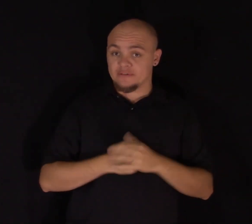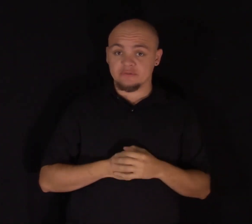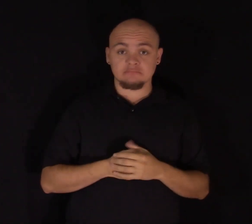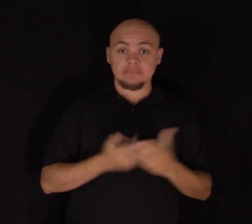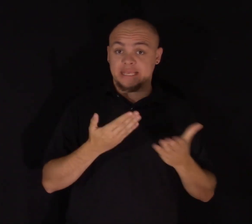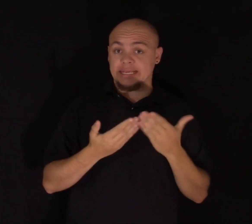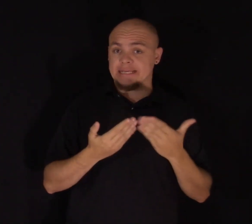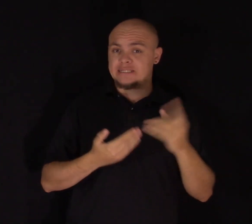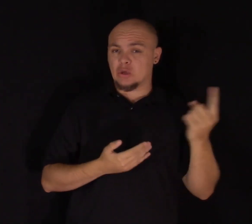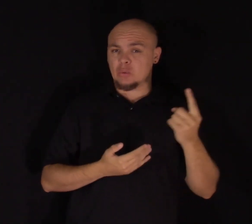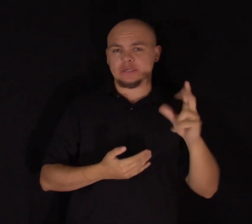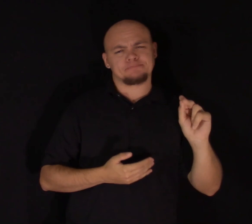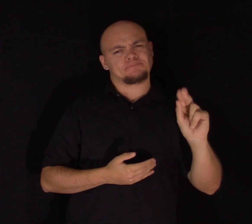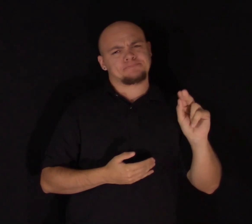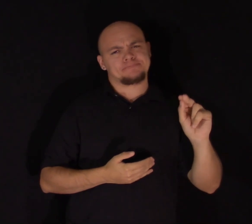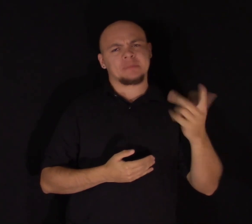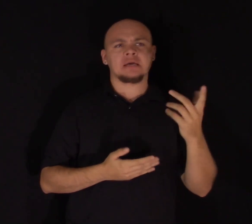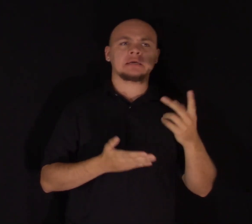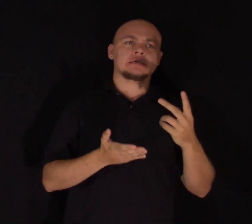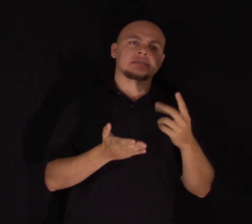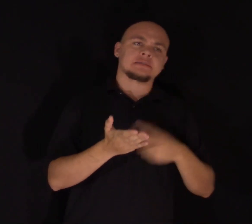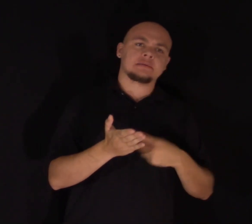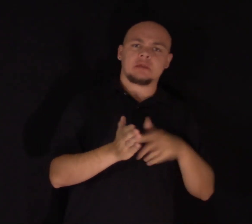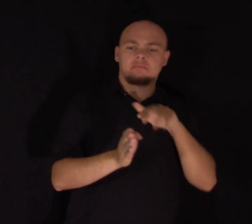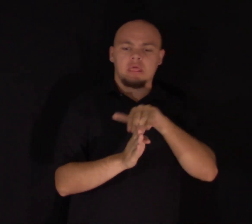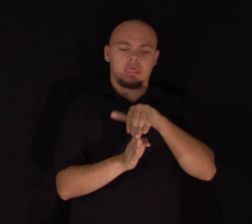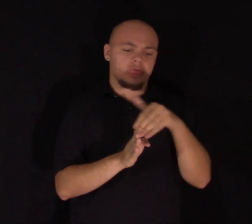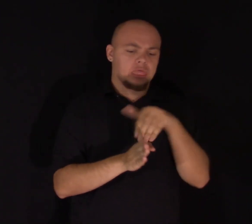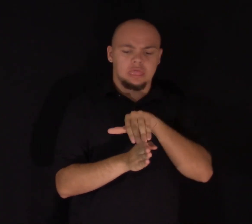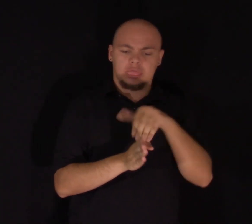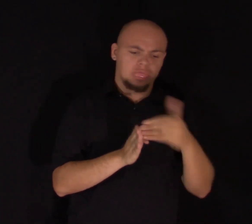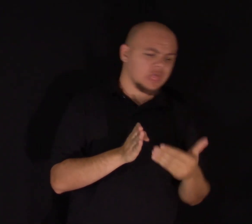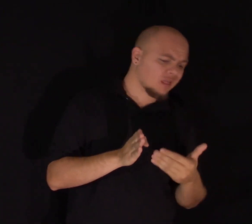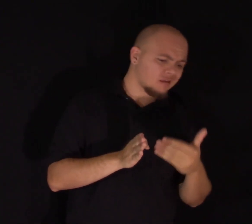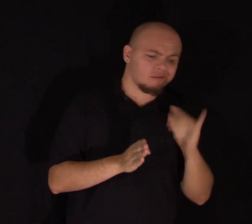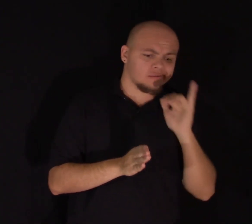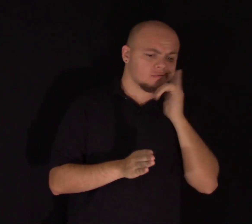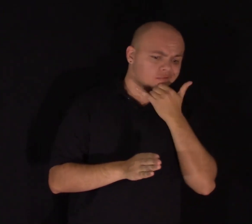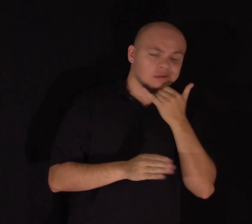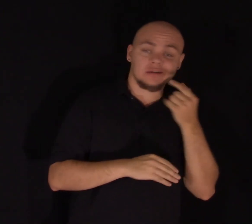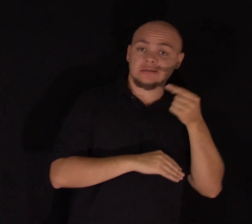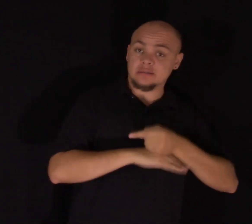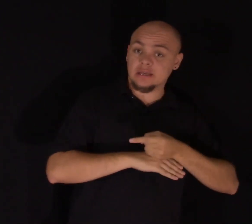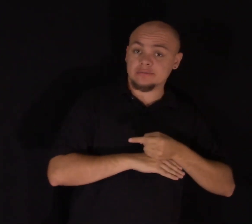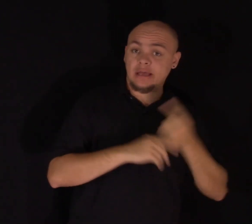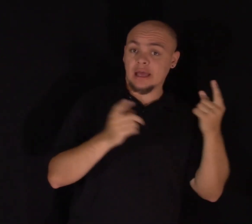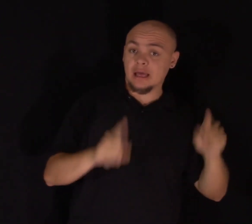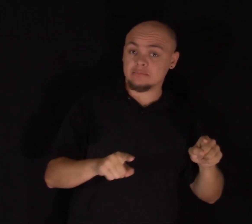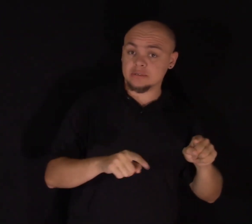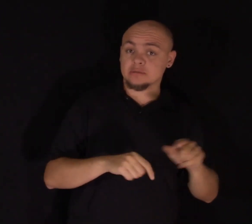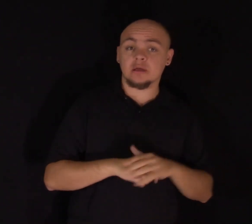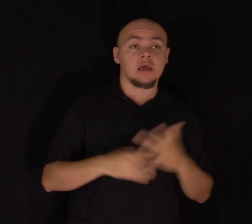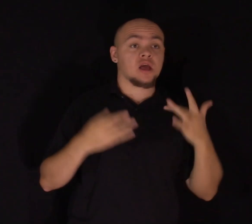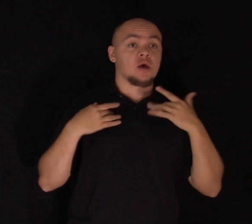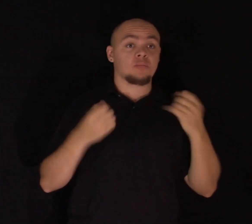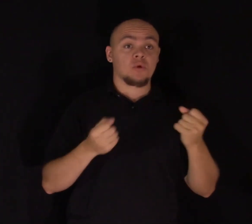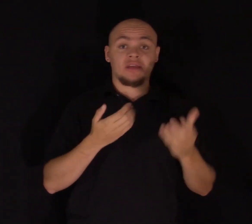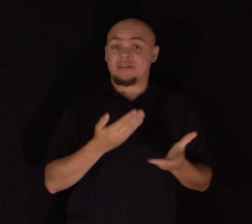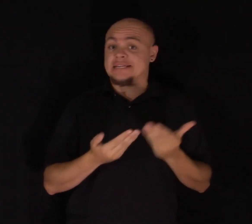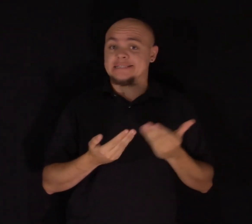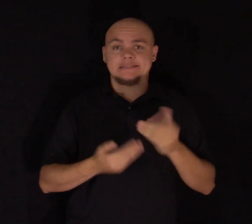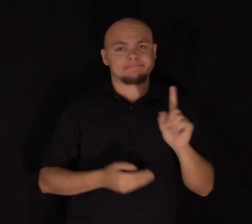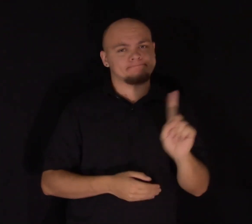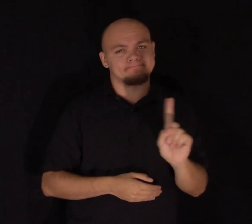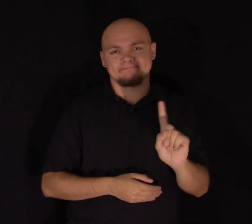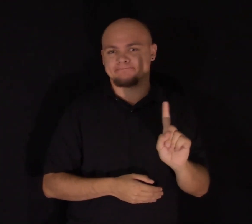easy. Sometimes I faltered, I had bad days, but I realized that being brave isn't supposed to be easy. And